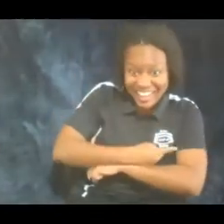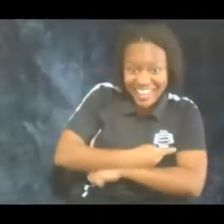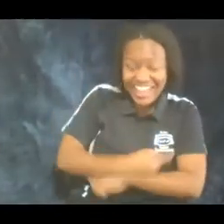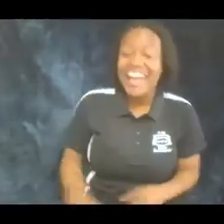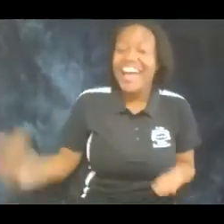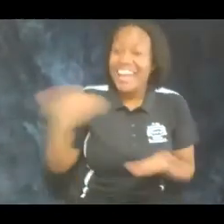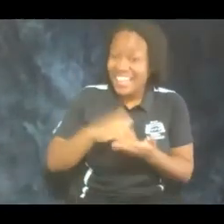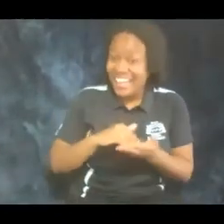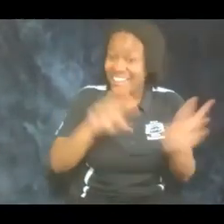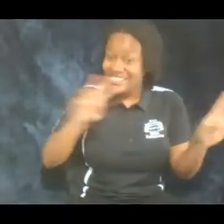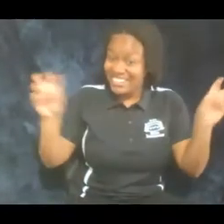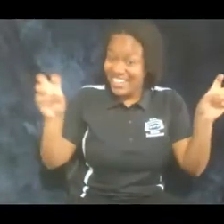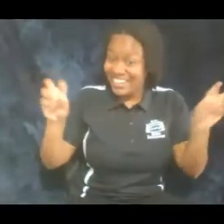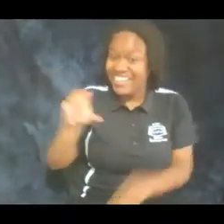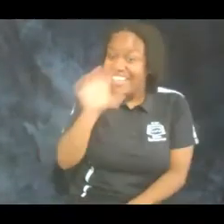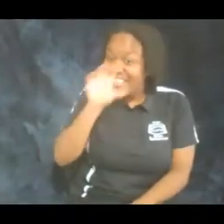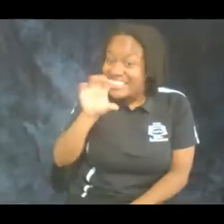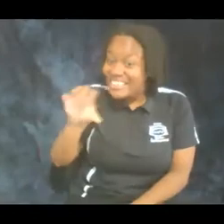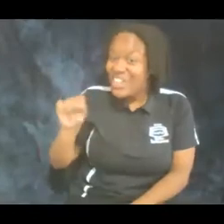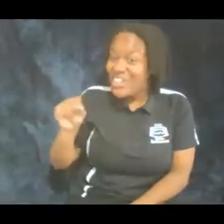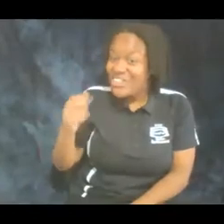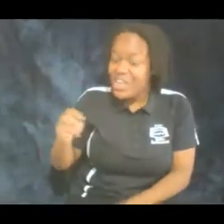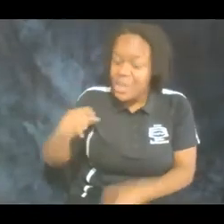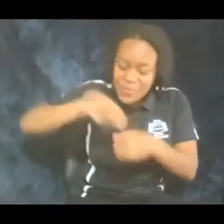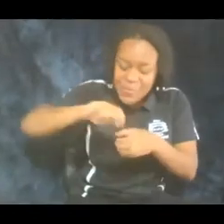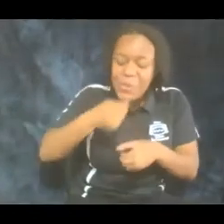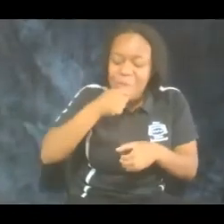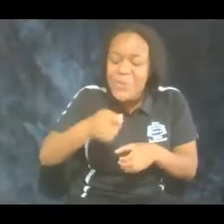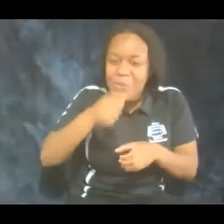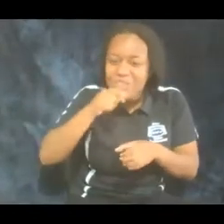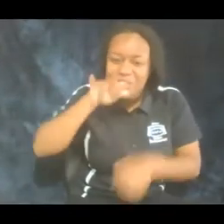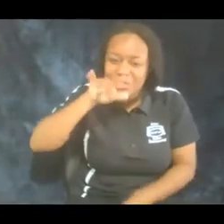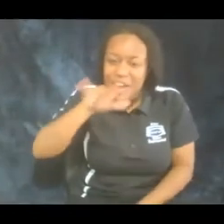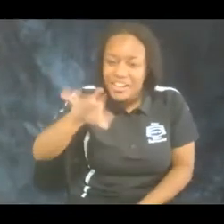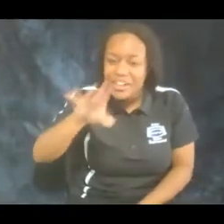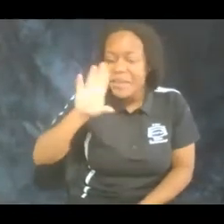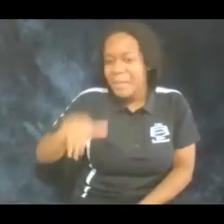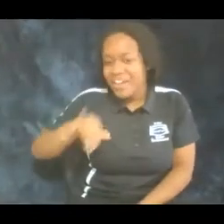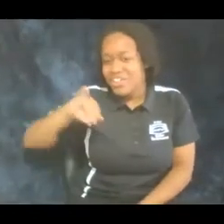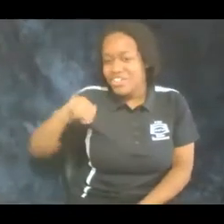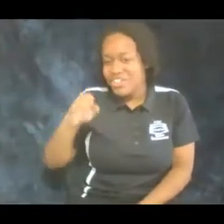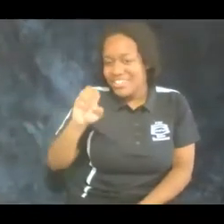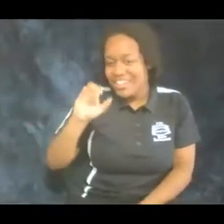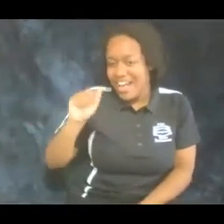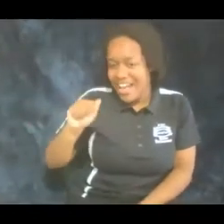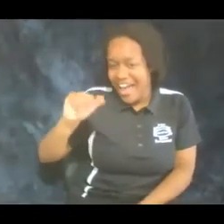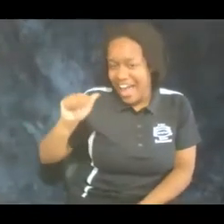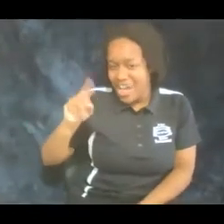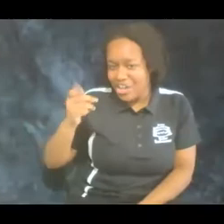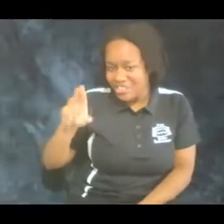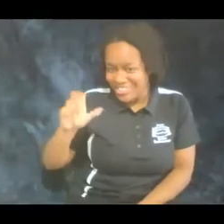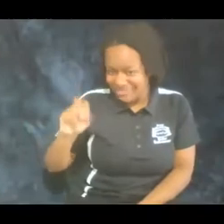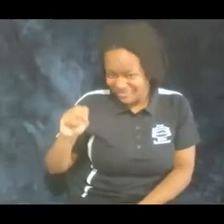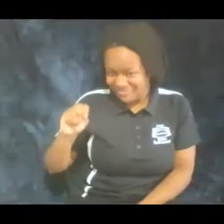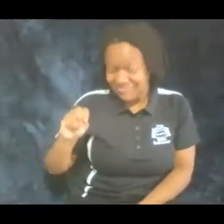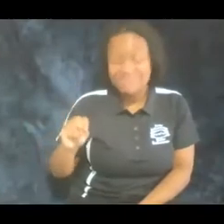is Cinder, the Bubble-Blowing Dragon, written by Jessica Anderson and illustrated by Leah Ellen Hemming.